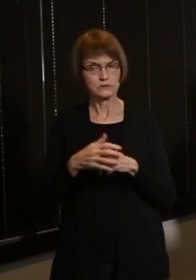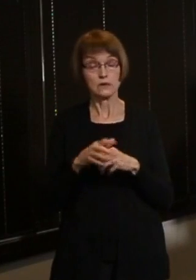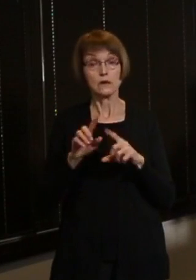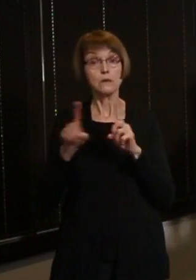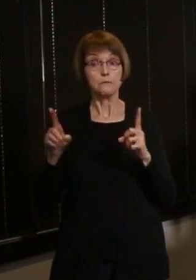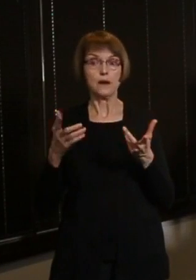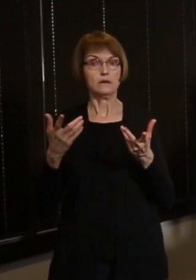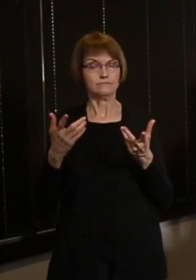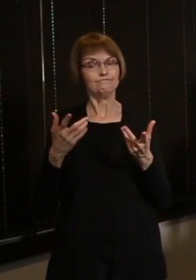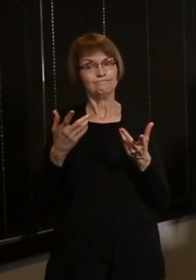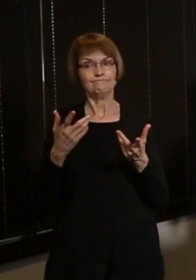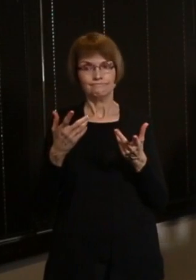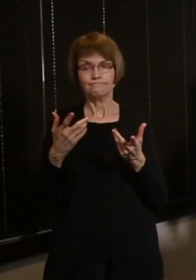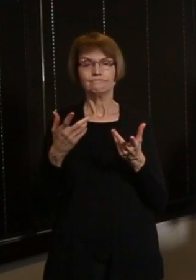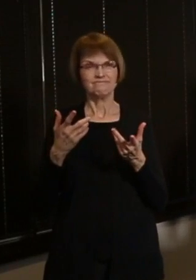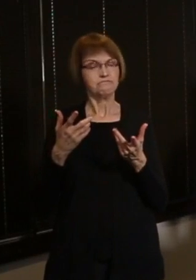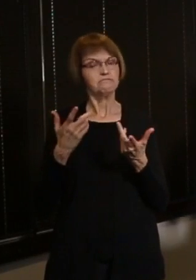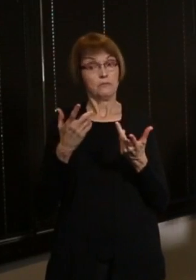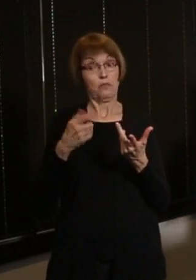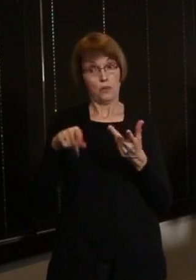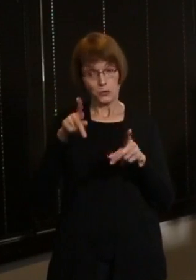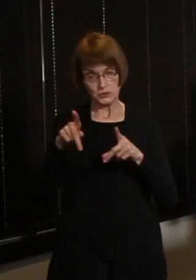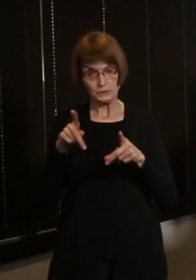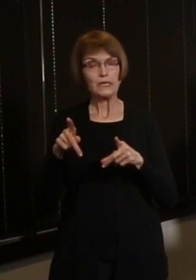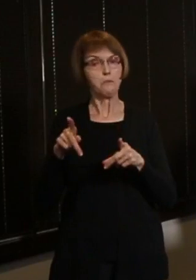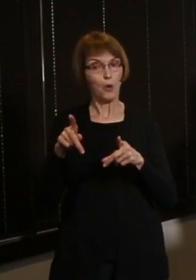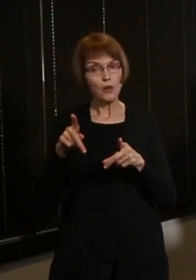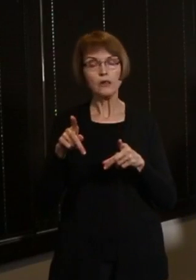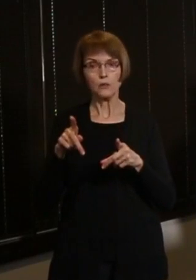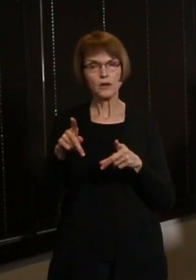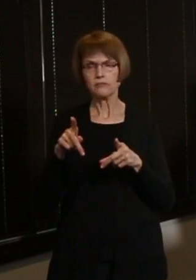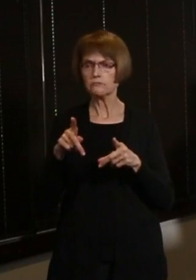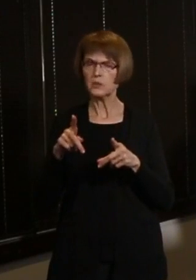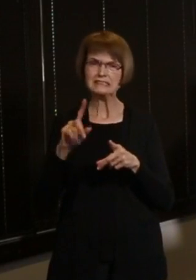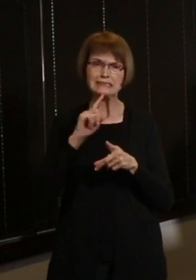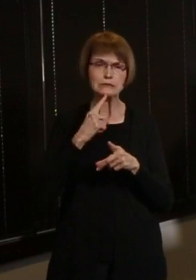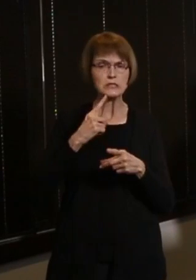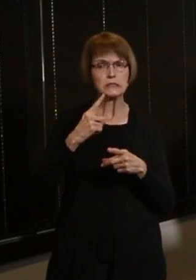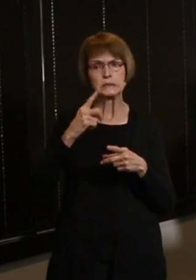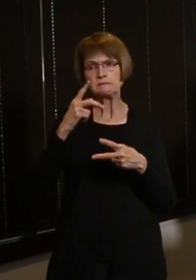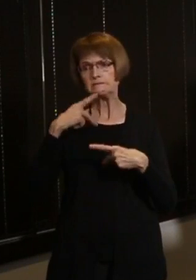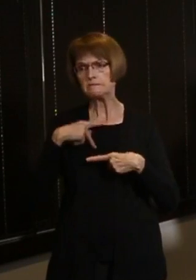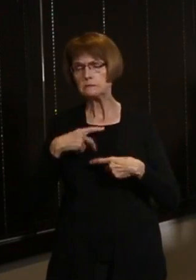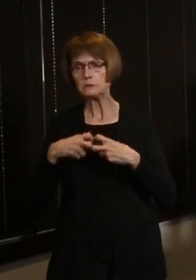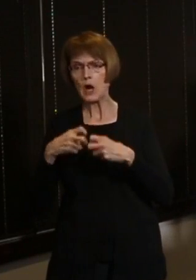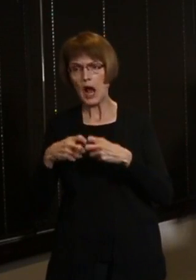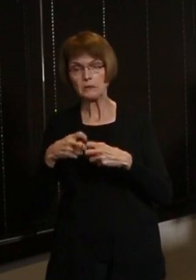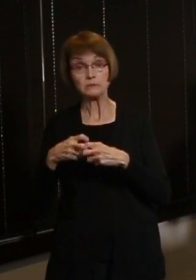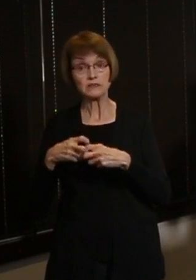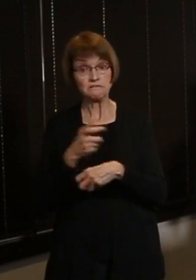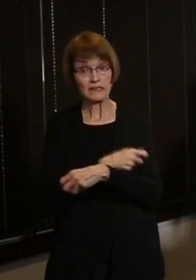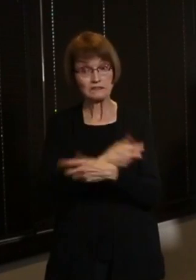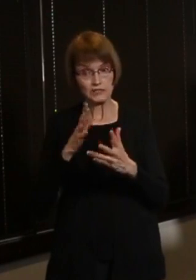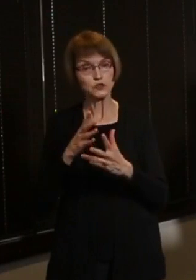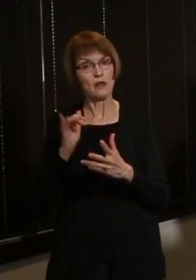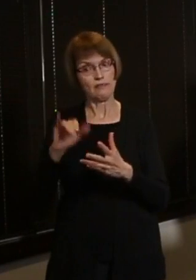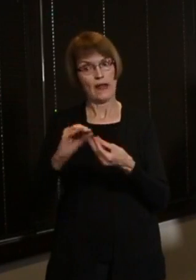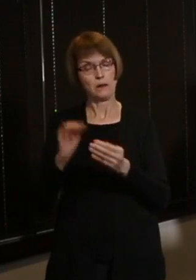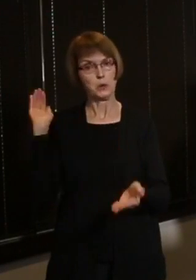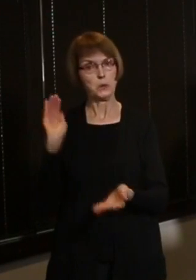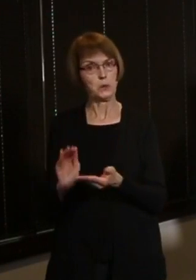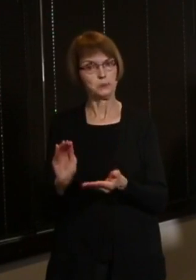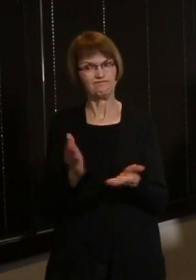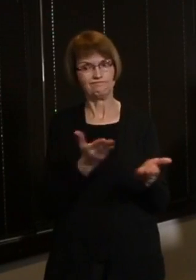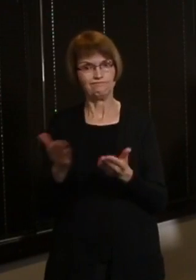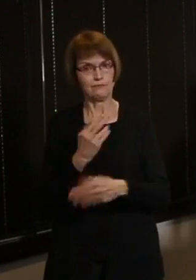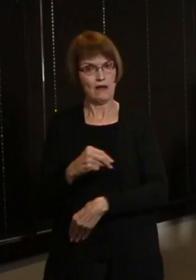people that have had chronic conditions that have gotten vaccinated. We've seen a decrease in that population as well. So the concern with the variants, of